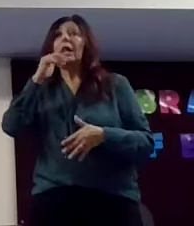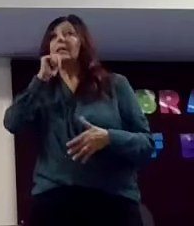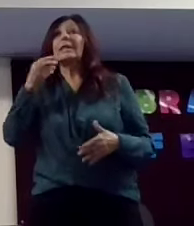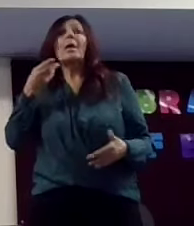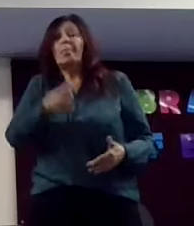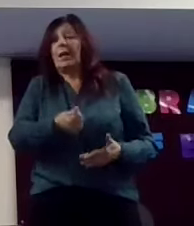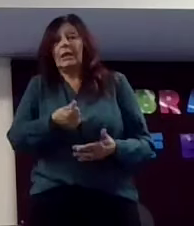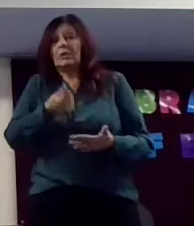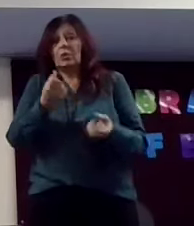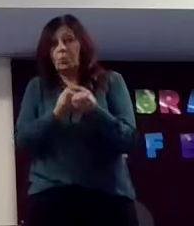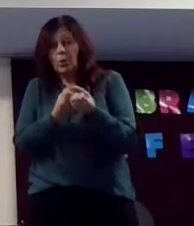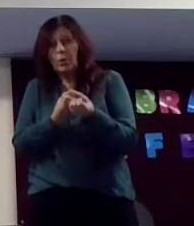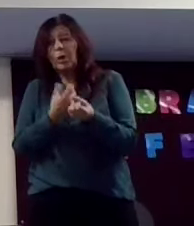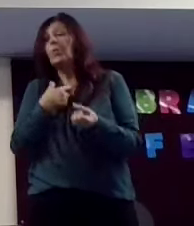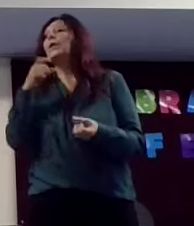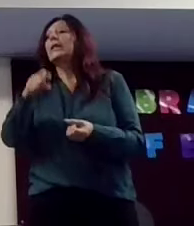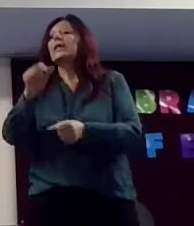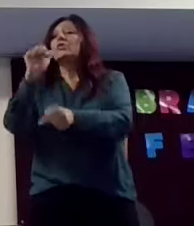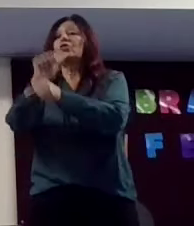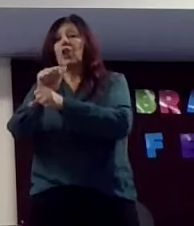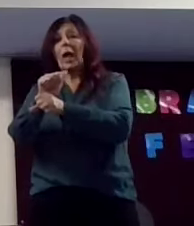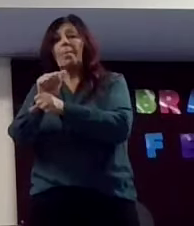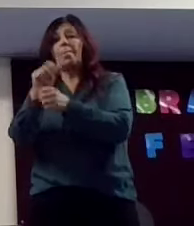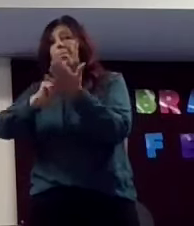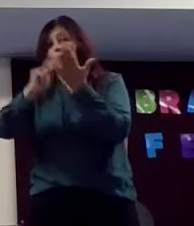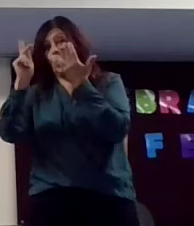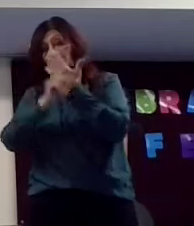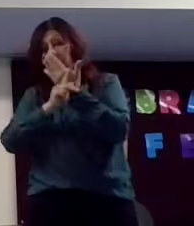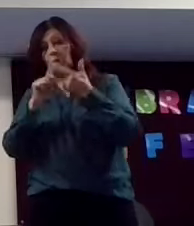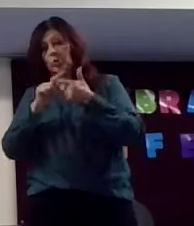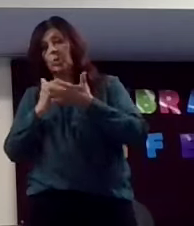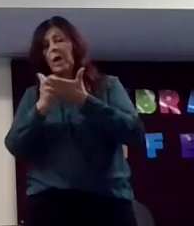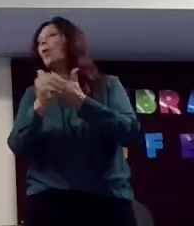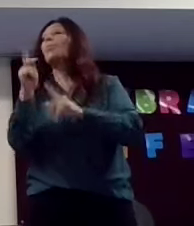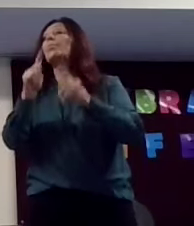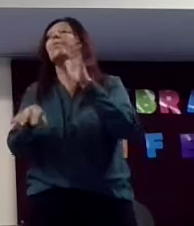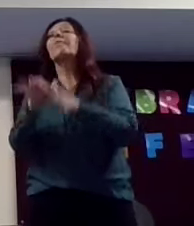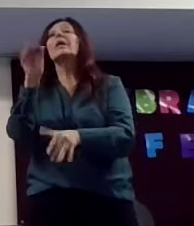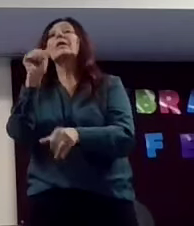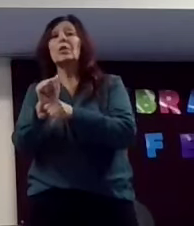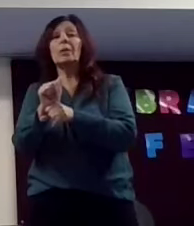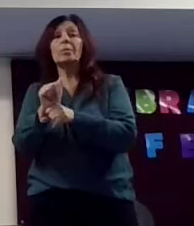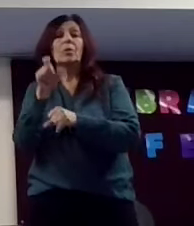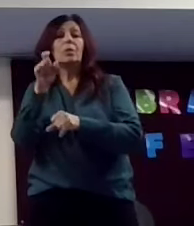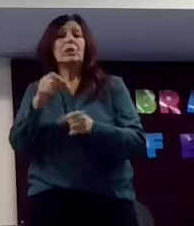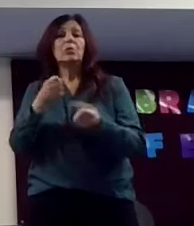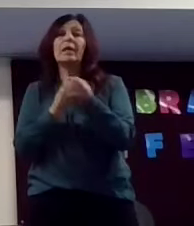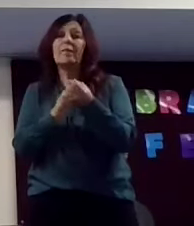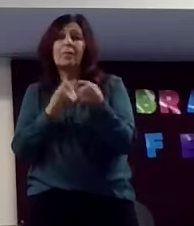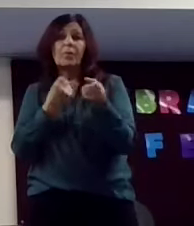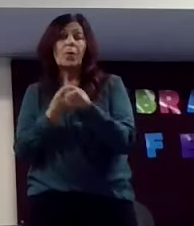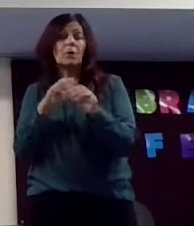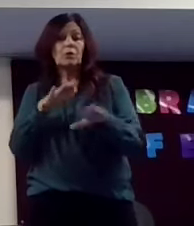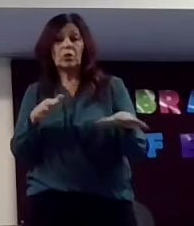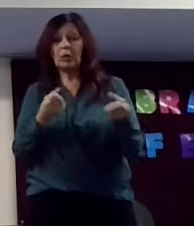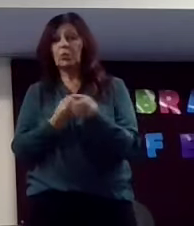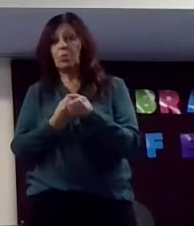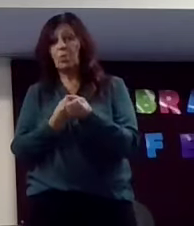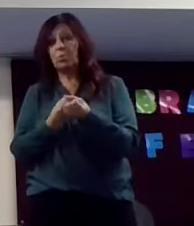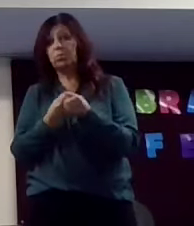their support. I think we need job programs to help people find jobs. I think we need to enforce child